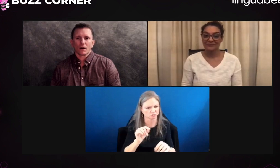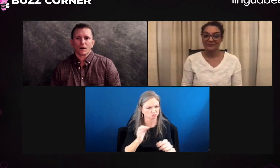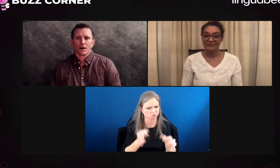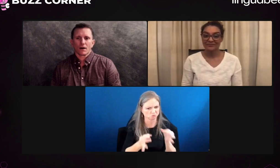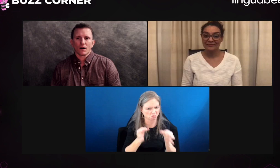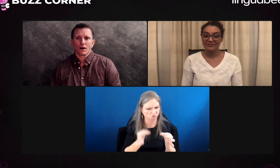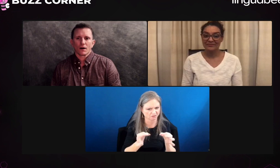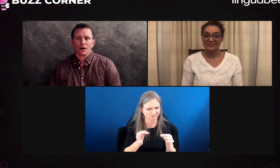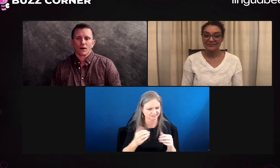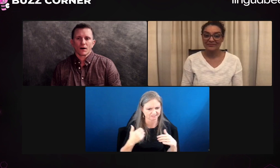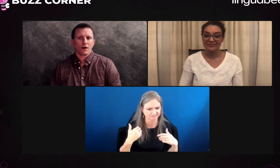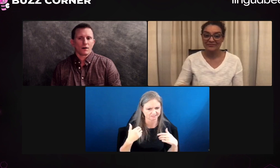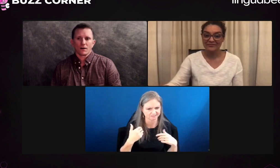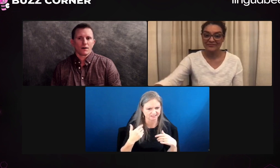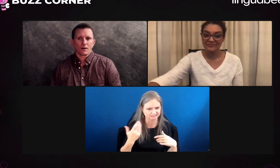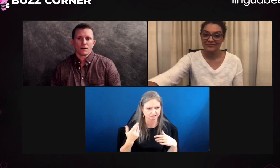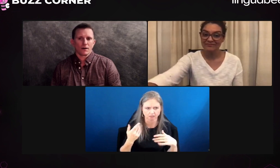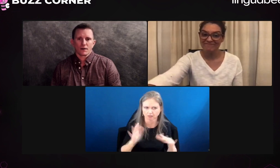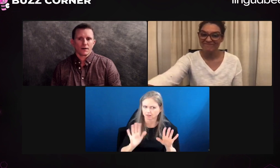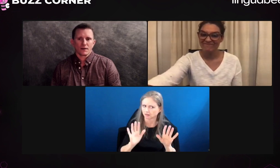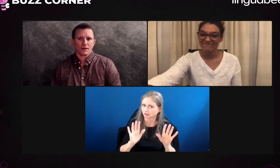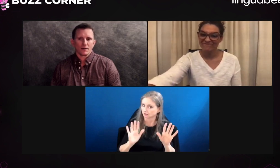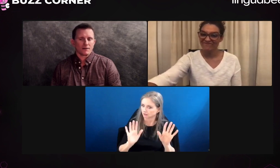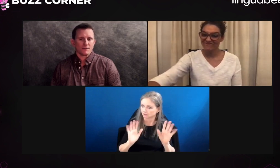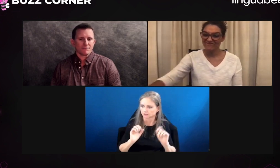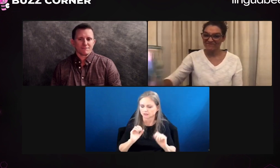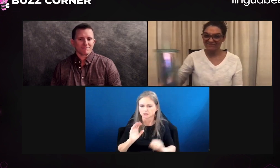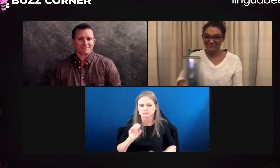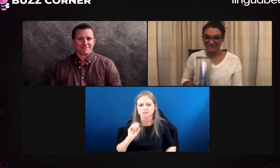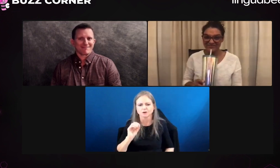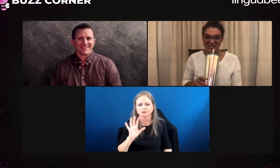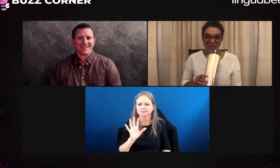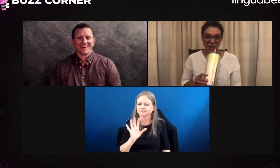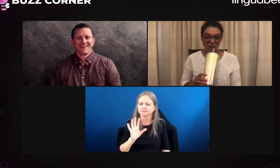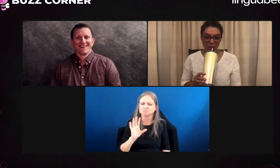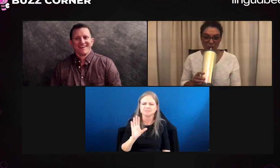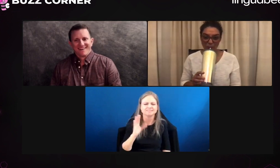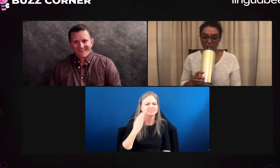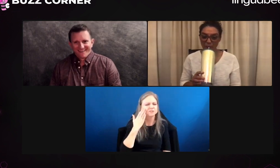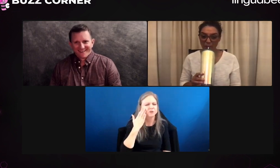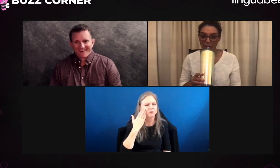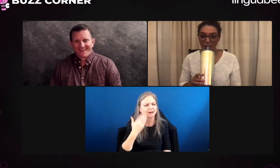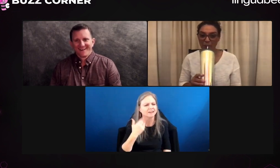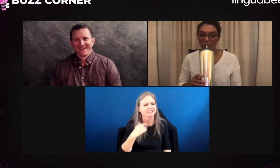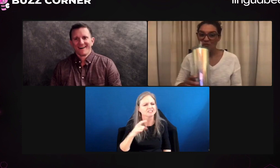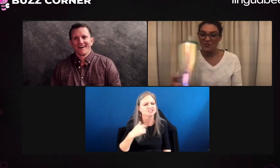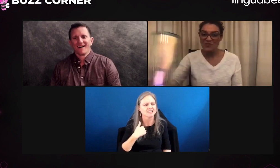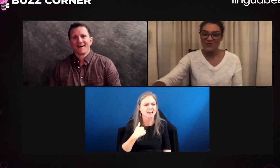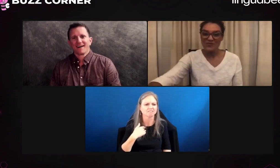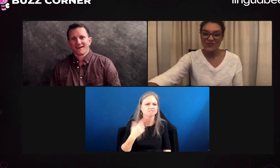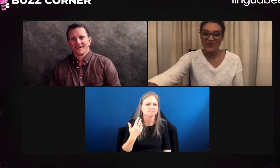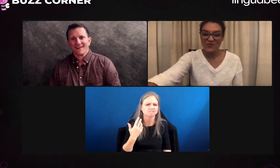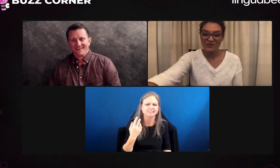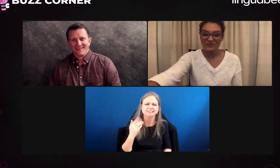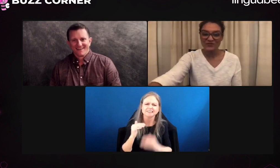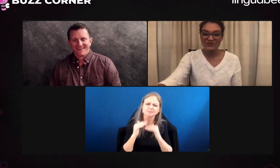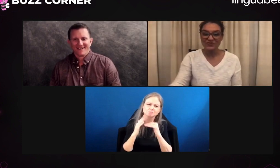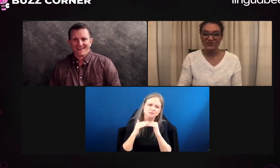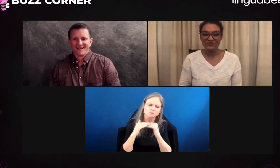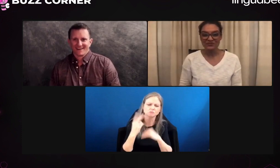Not looking at court work. I'm hoping that new interpreters are not going into the legal system, but Yeah. anyways,